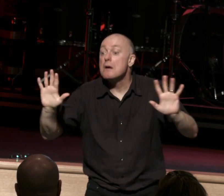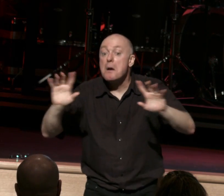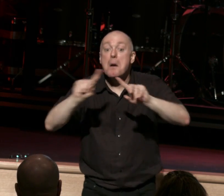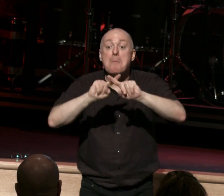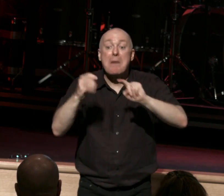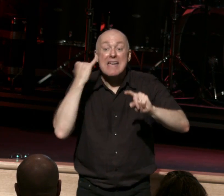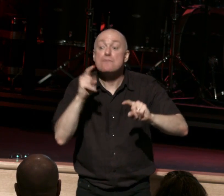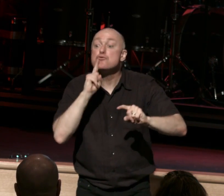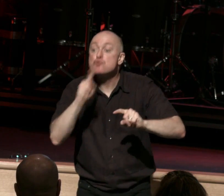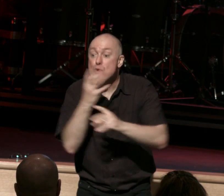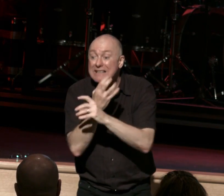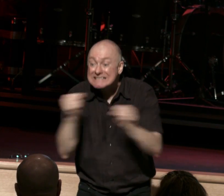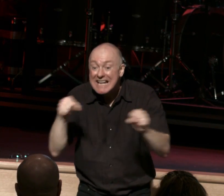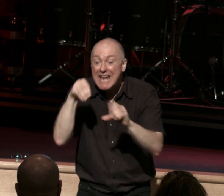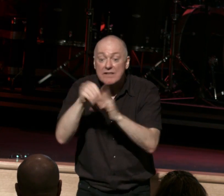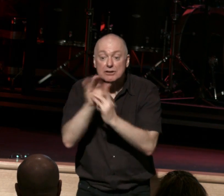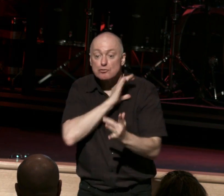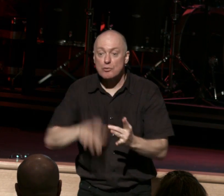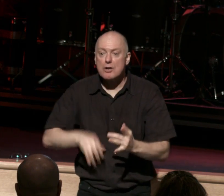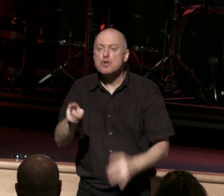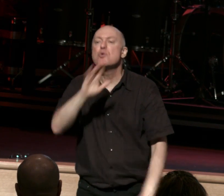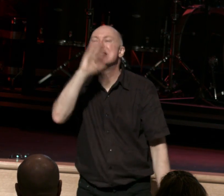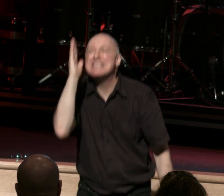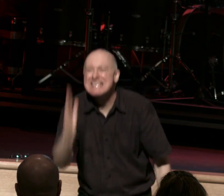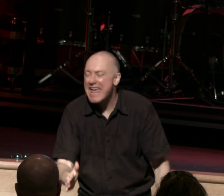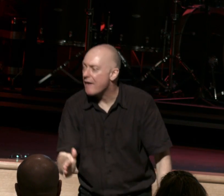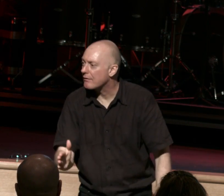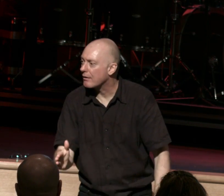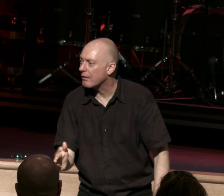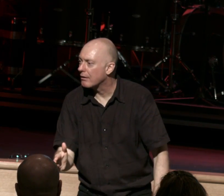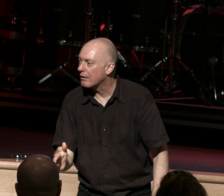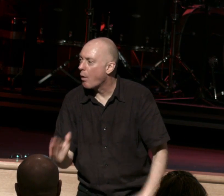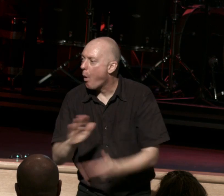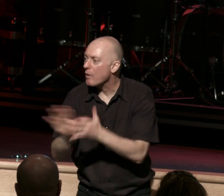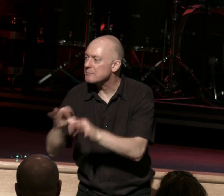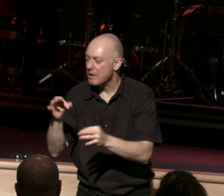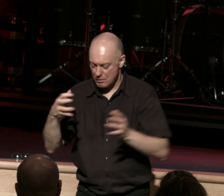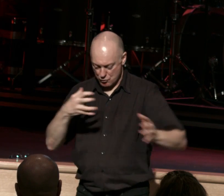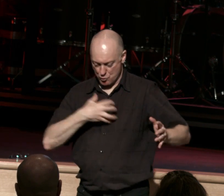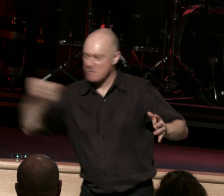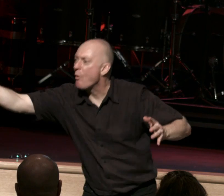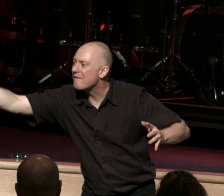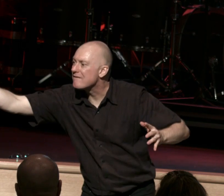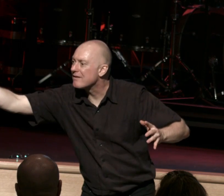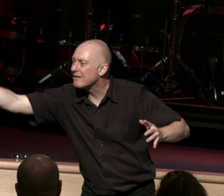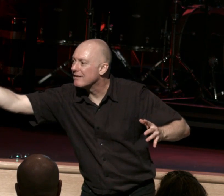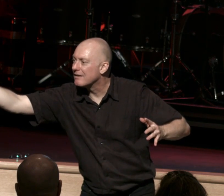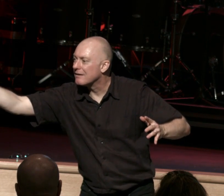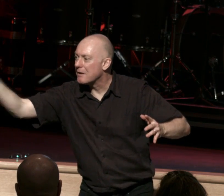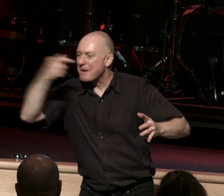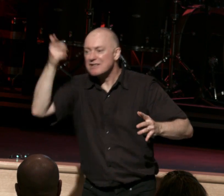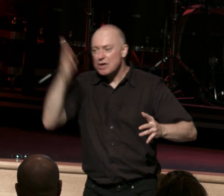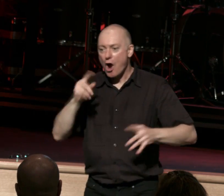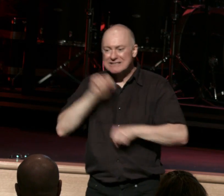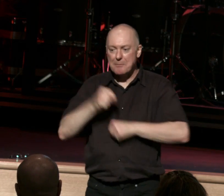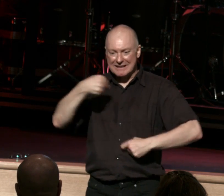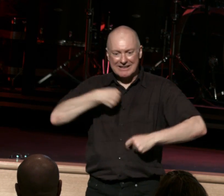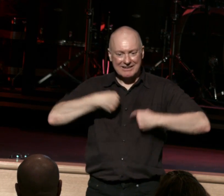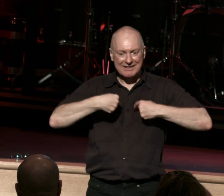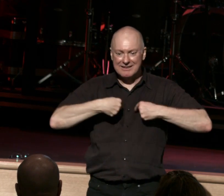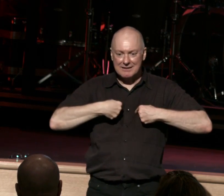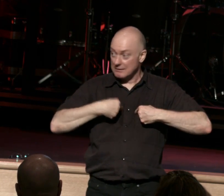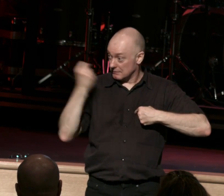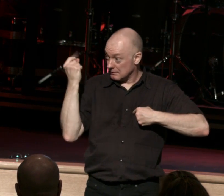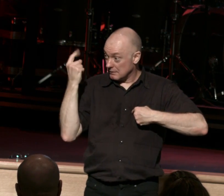we're learning right now. If we're truly saved in Jesus Christ, you can never see the Holy Spirit removed from your temple because ultimately it's God's